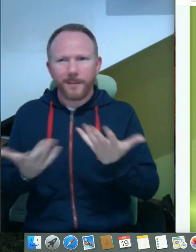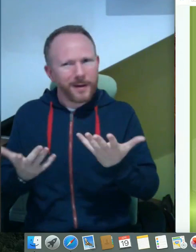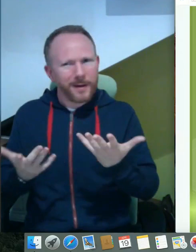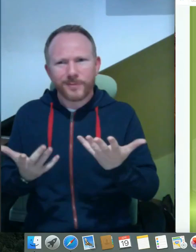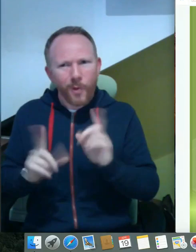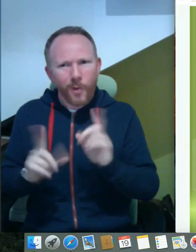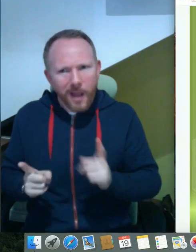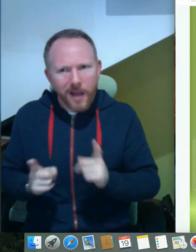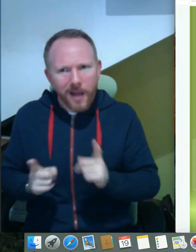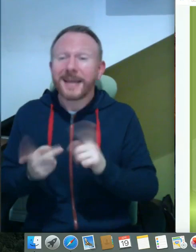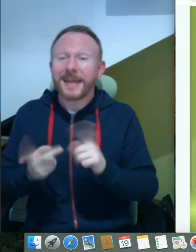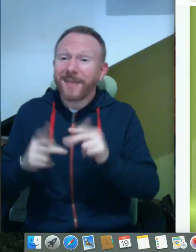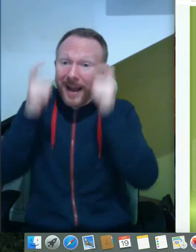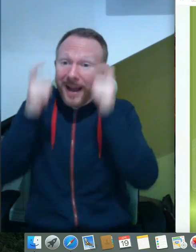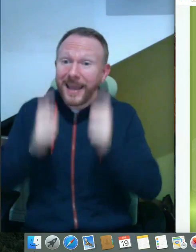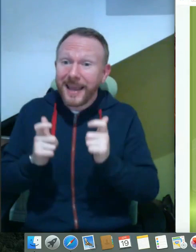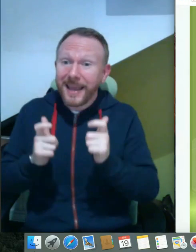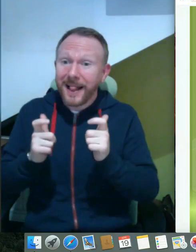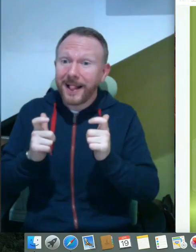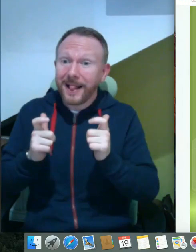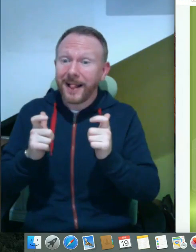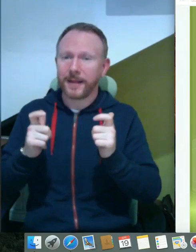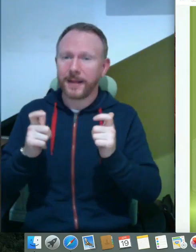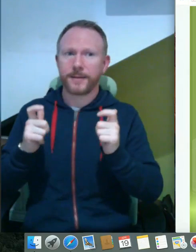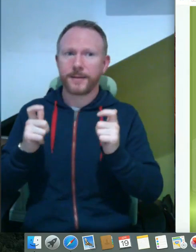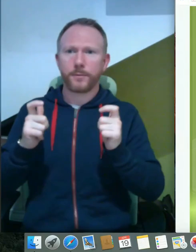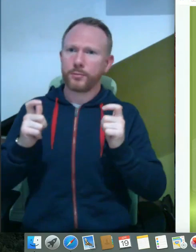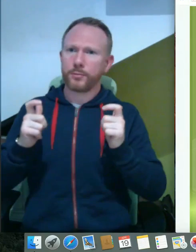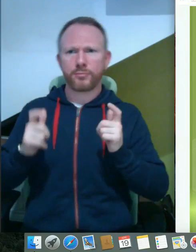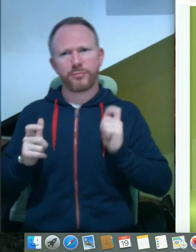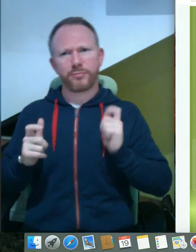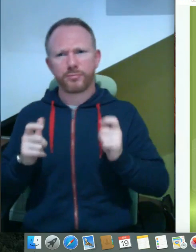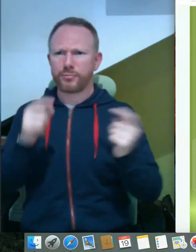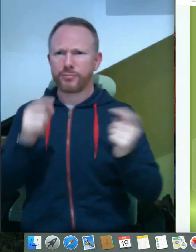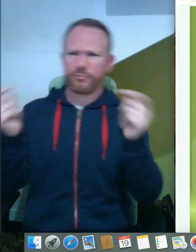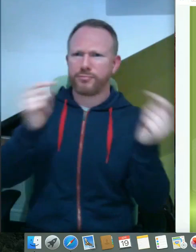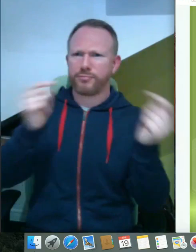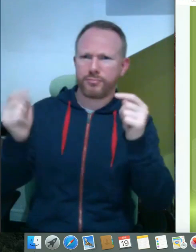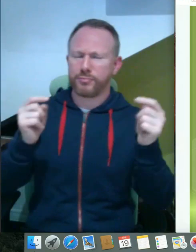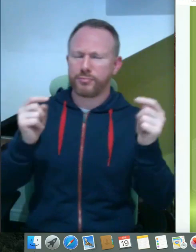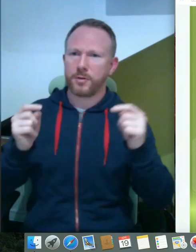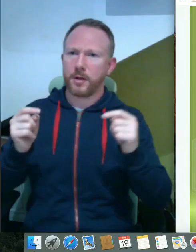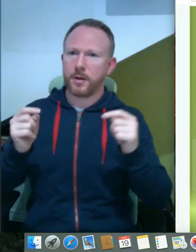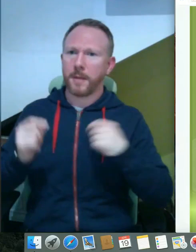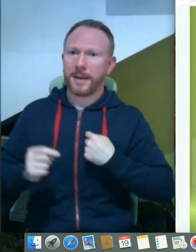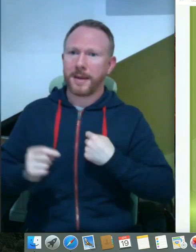very, very difficult to ask people to stop